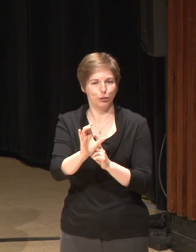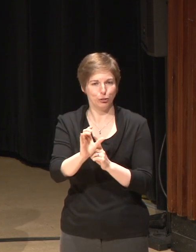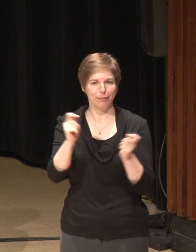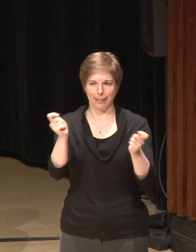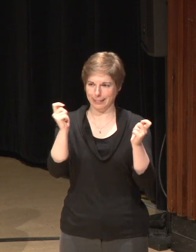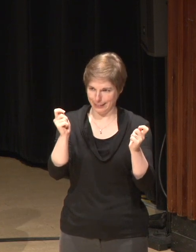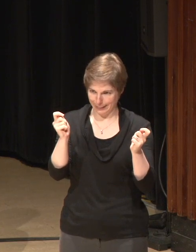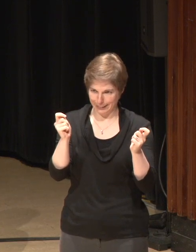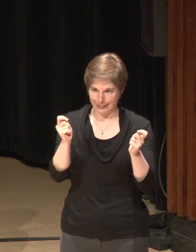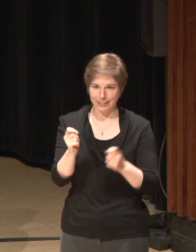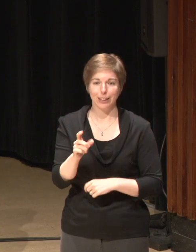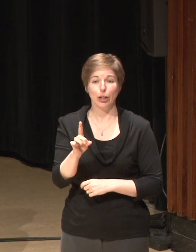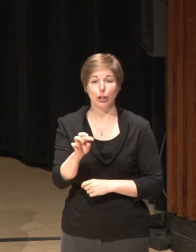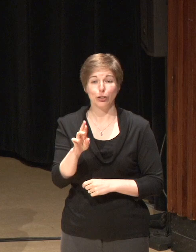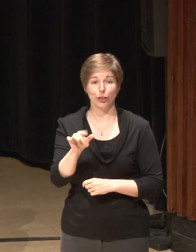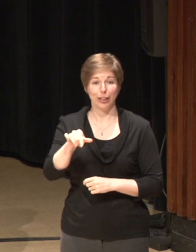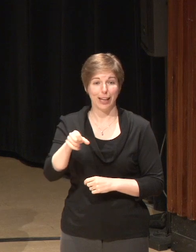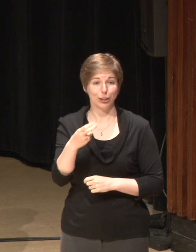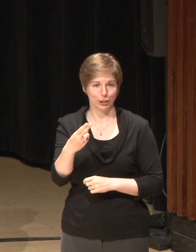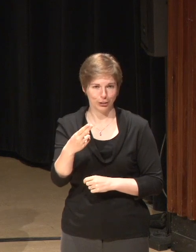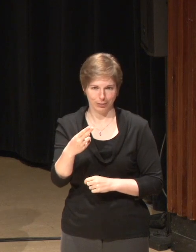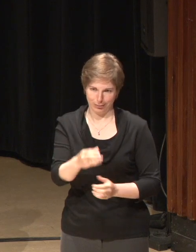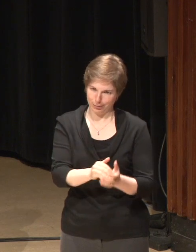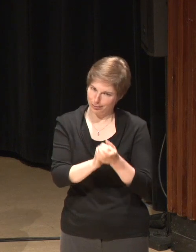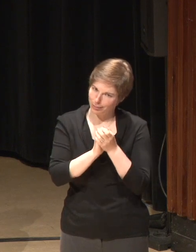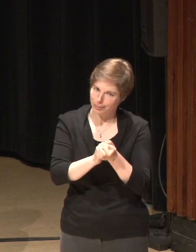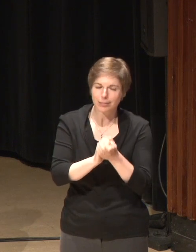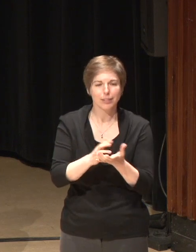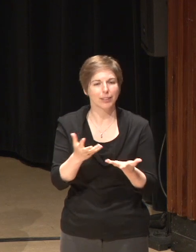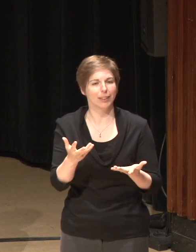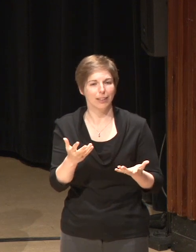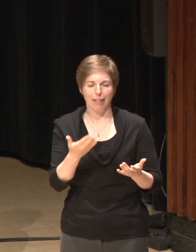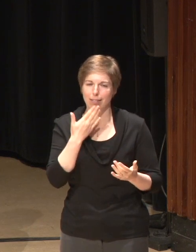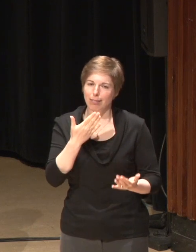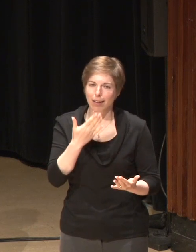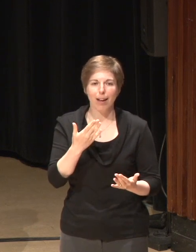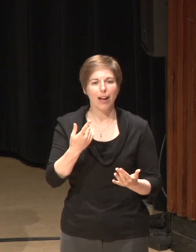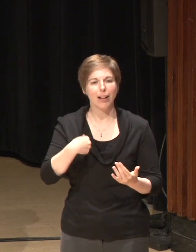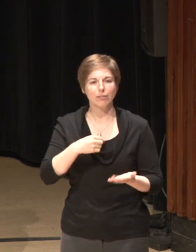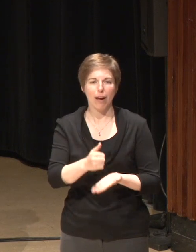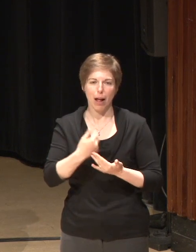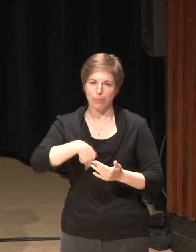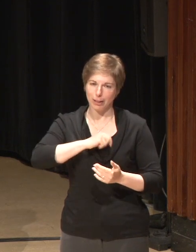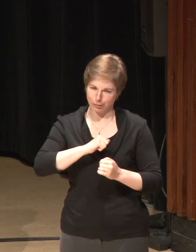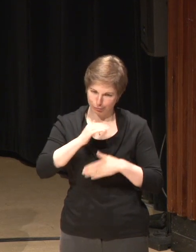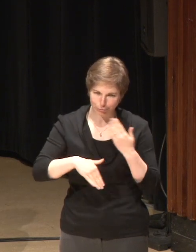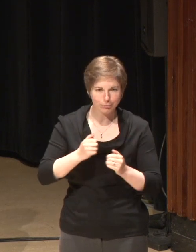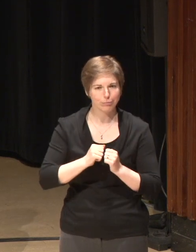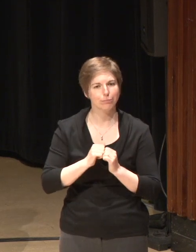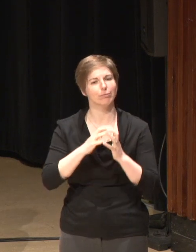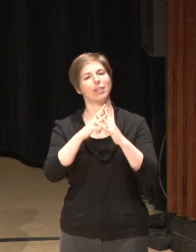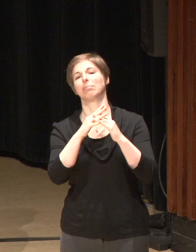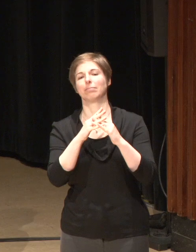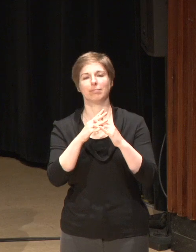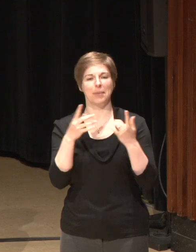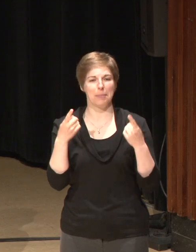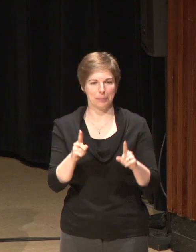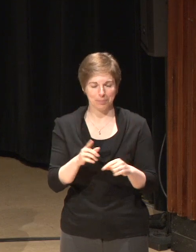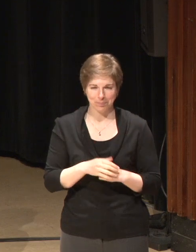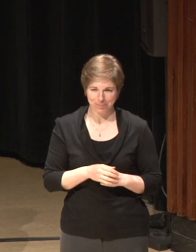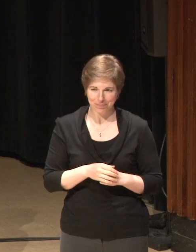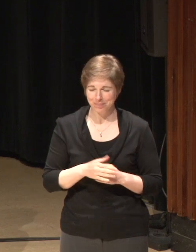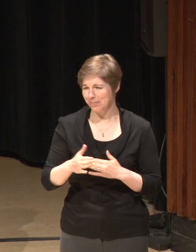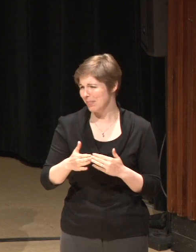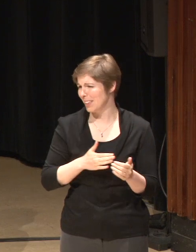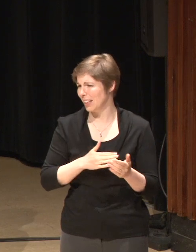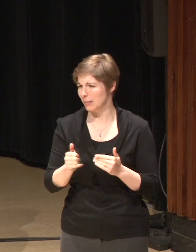graduate Durgesh a huge debt of gratitude for bringing such an important event to life. No matter how you cut it,